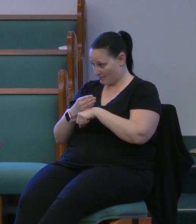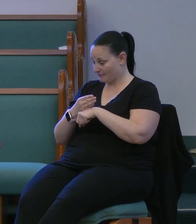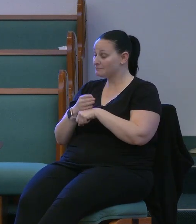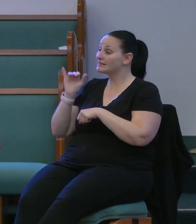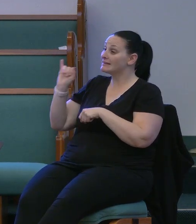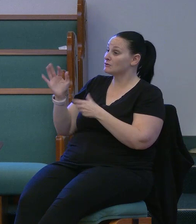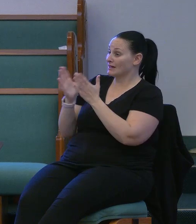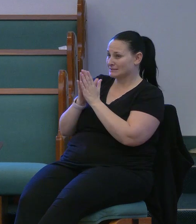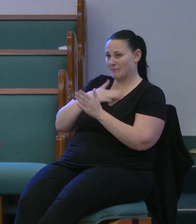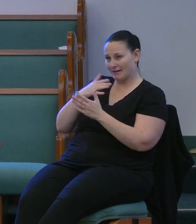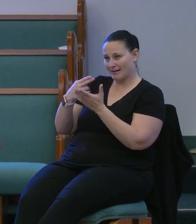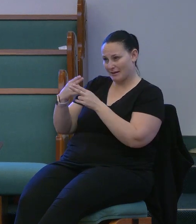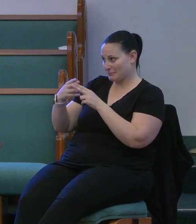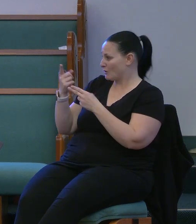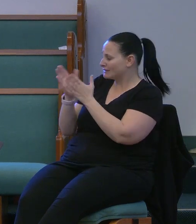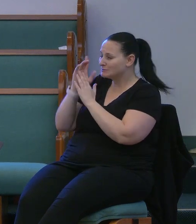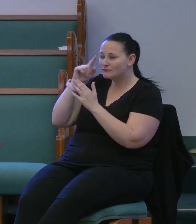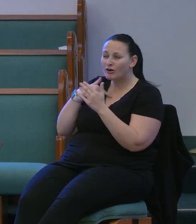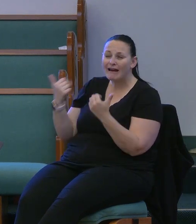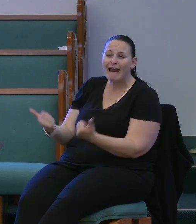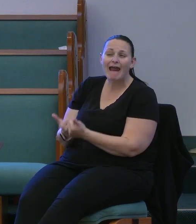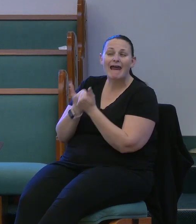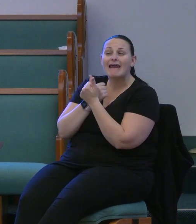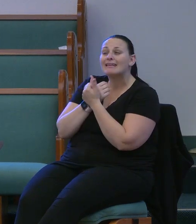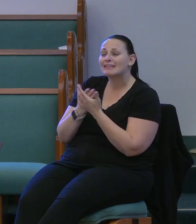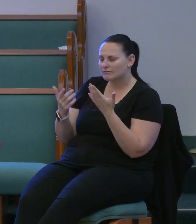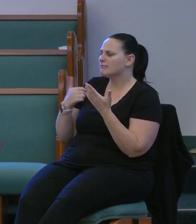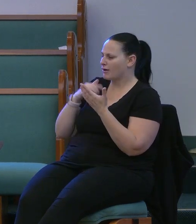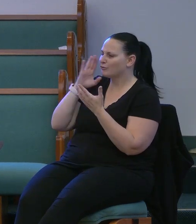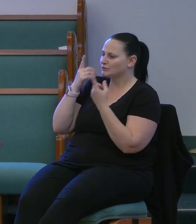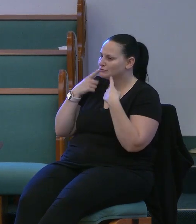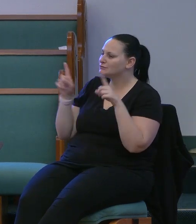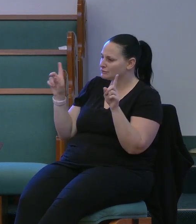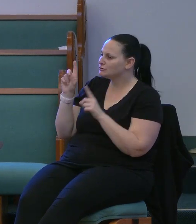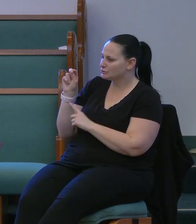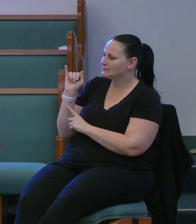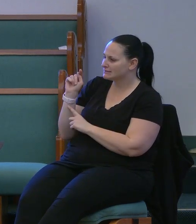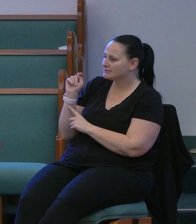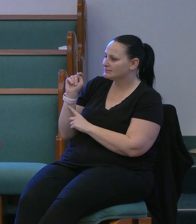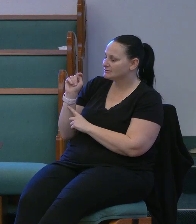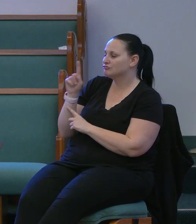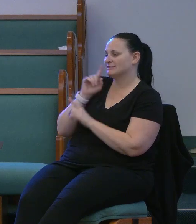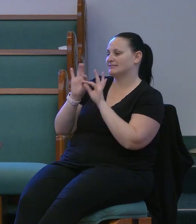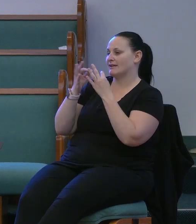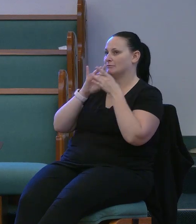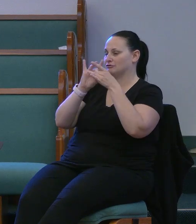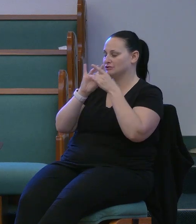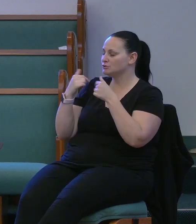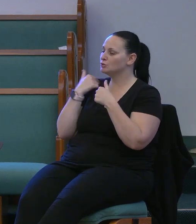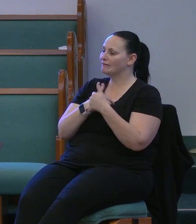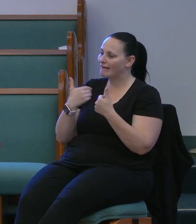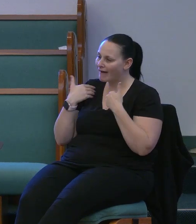If in my name you ask me for anything, I will do it. It is a family relationship we